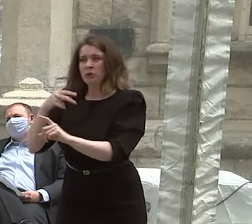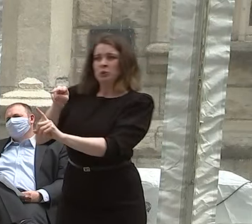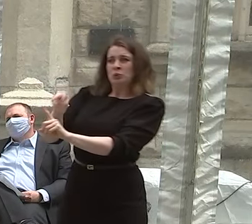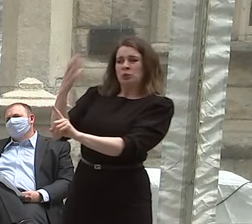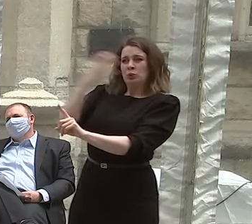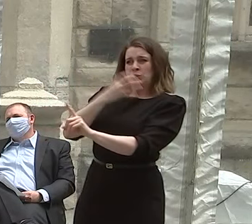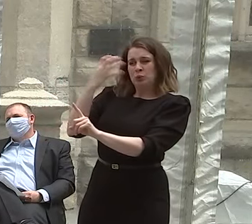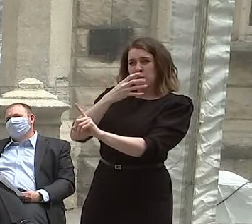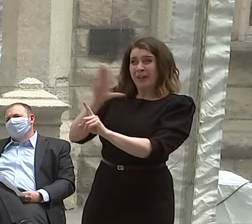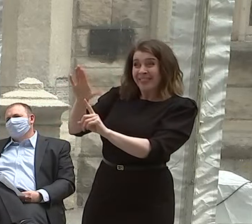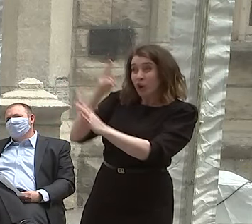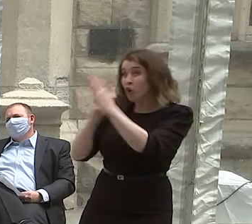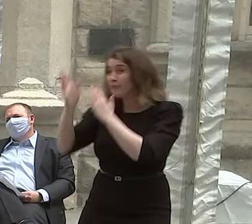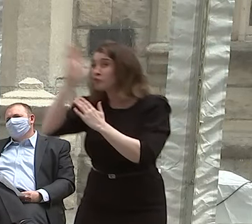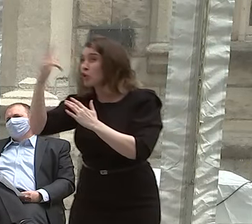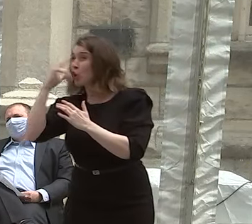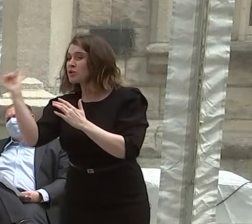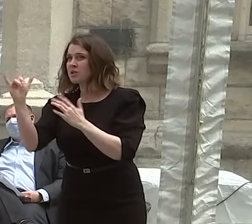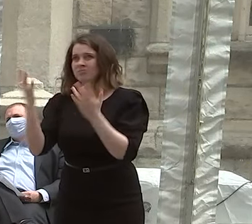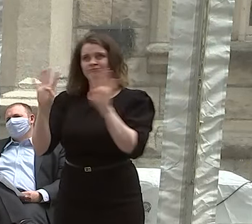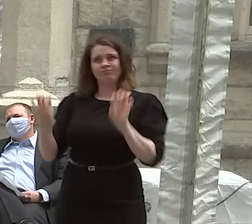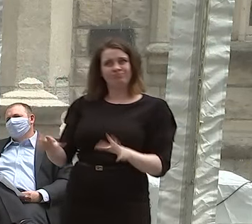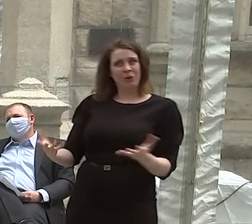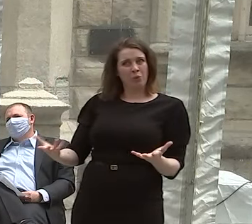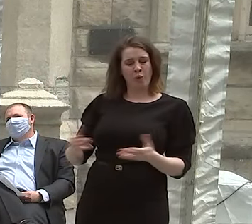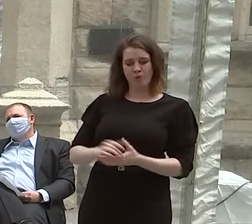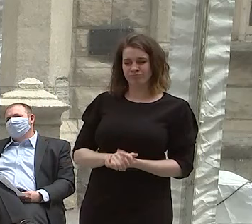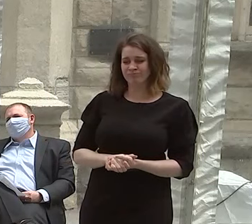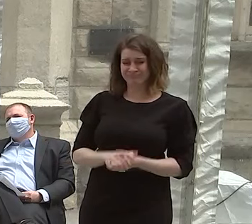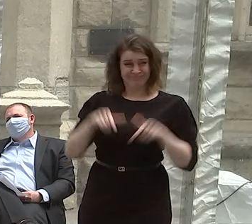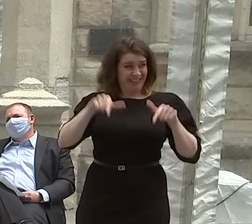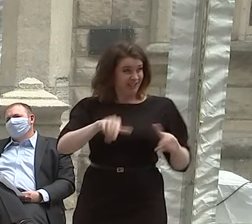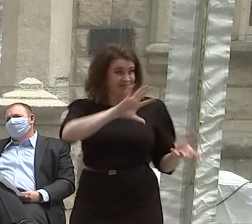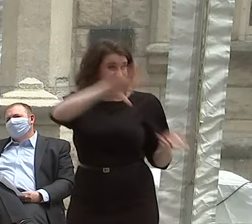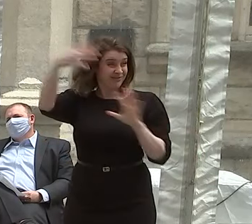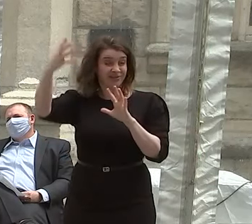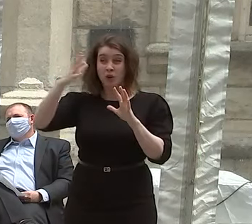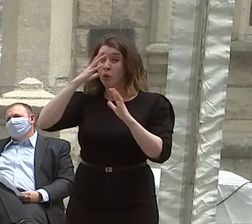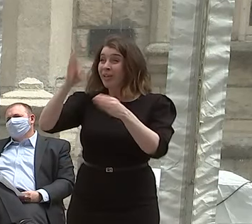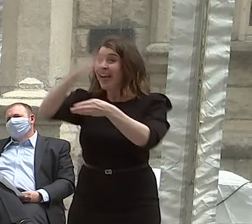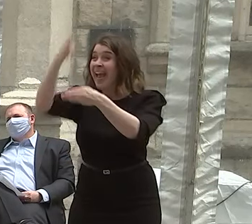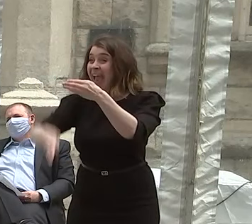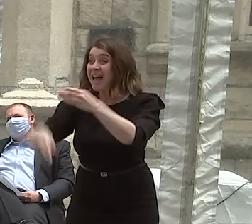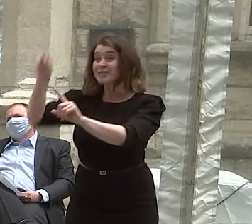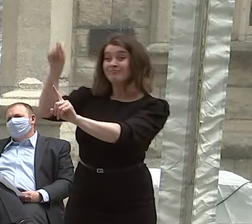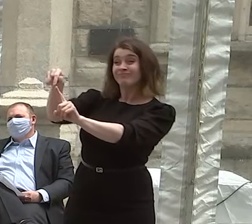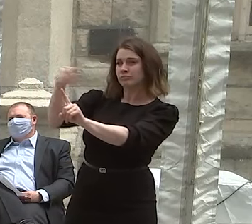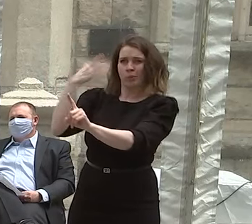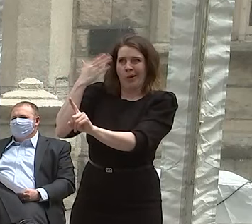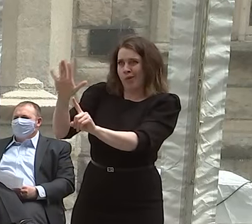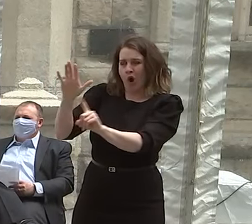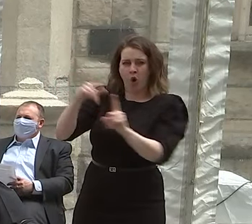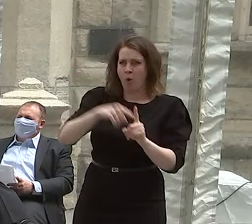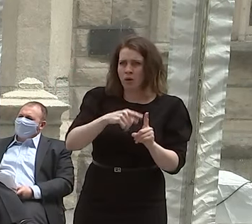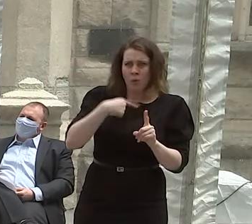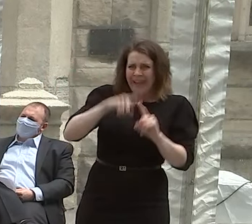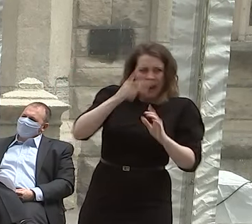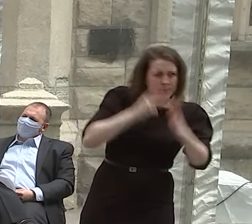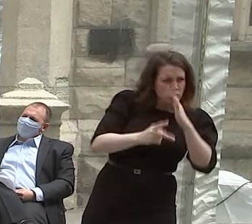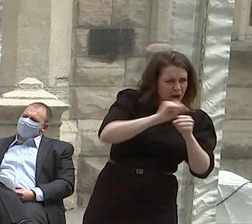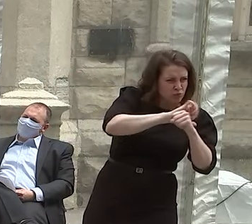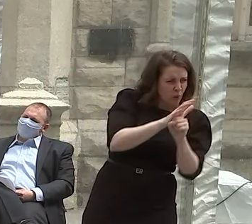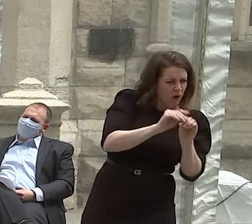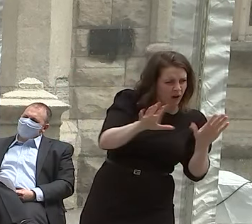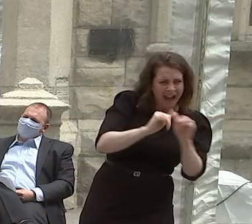is more uncertain. Now, we don't know when this crisis will end. The virus has been unpredictable from the start. But what we